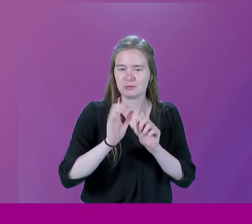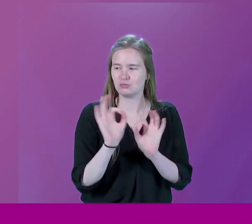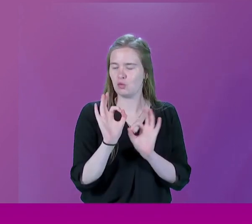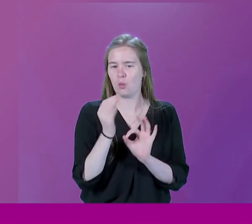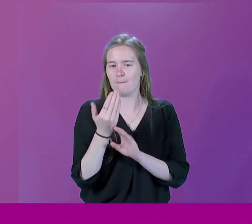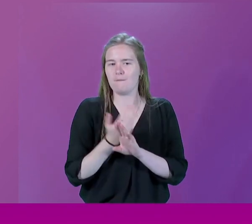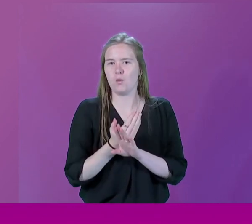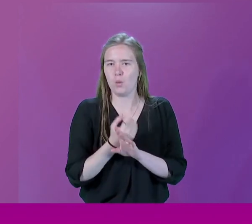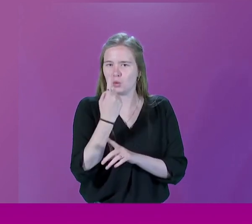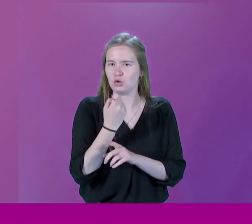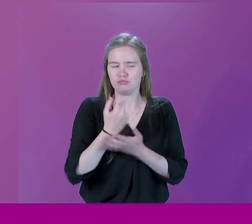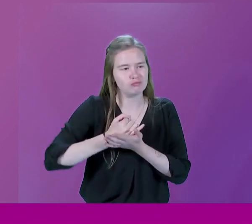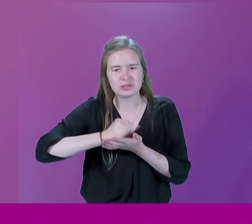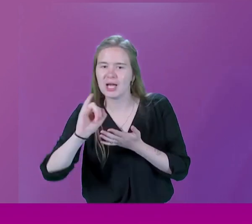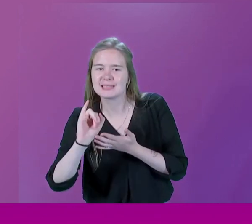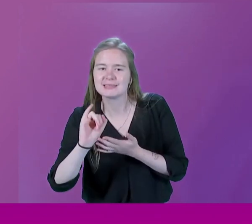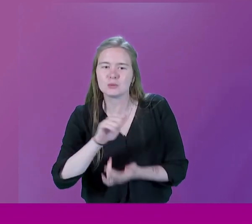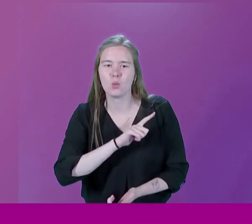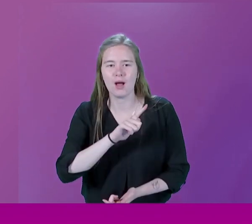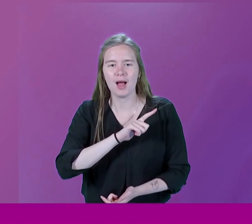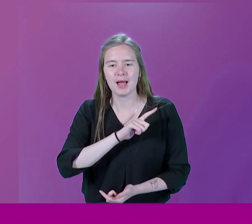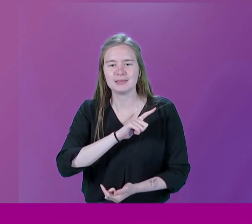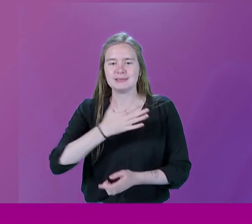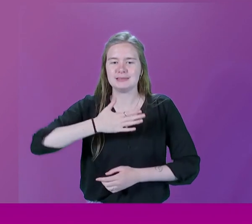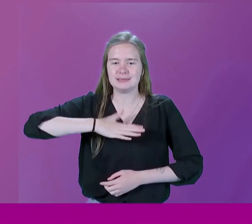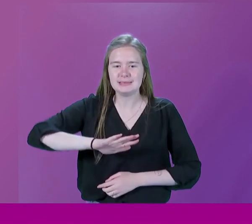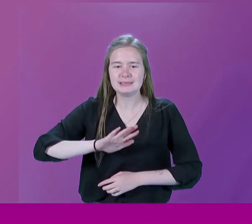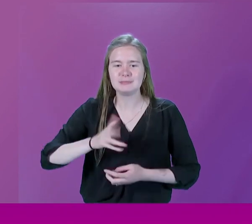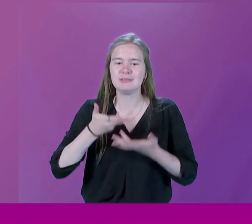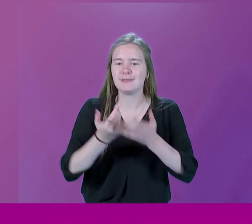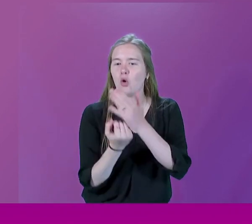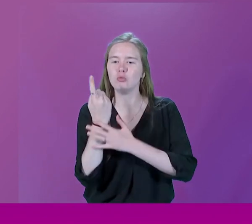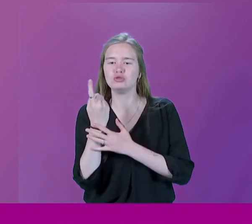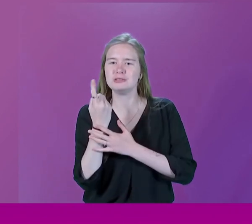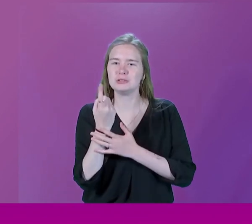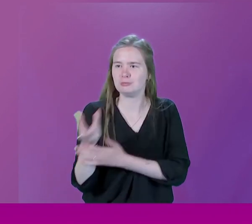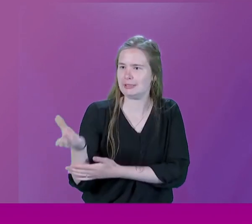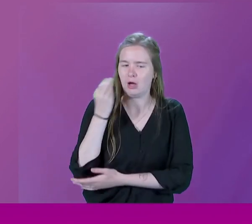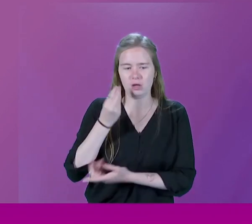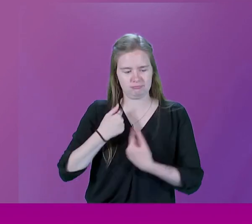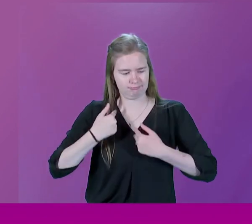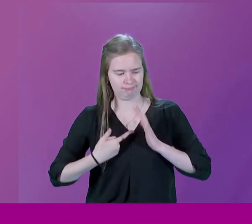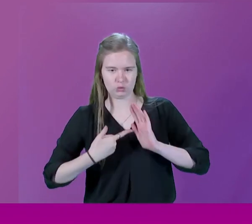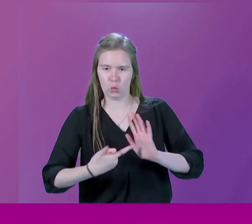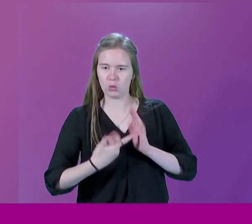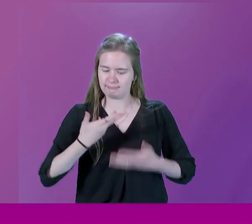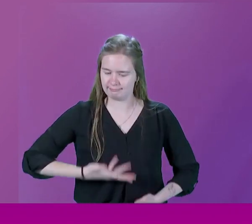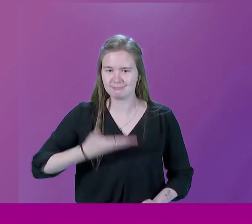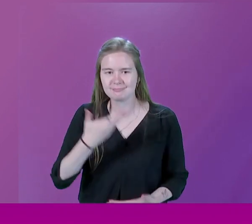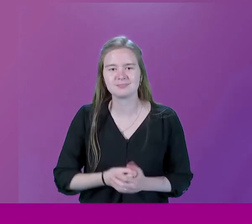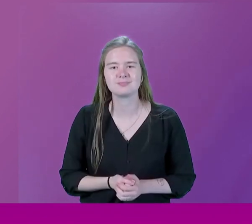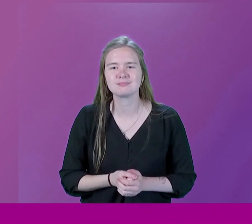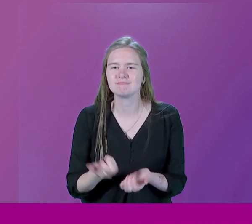nobody could be rejected without first being given an opportunity to be heard. I just wonder